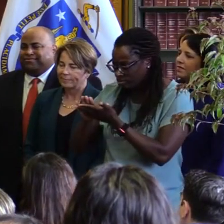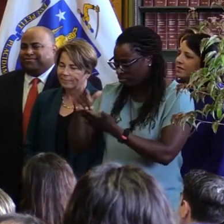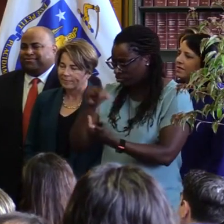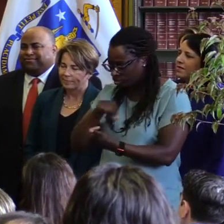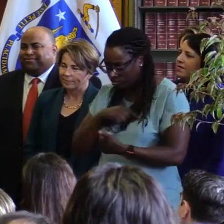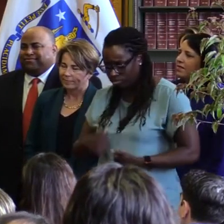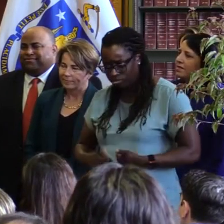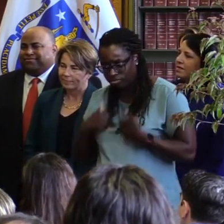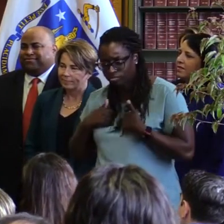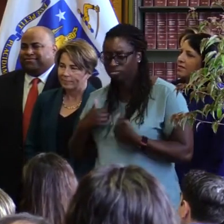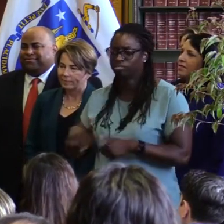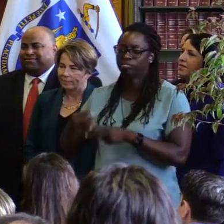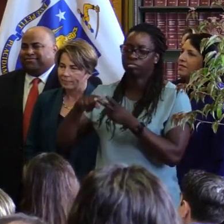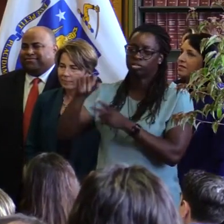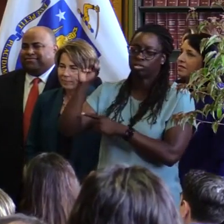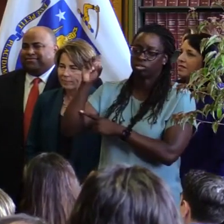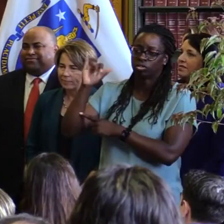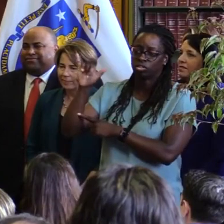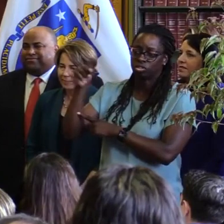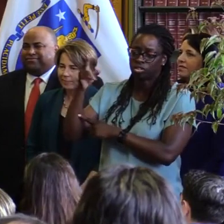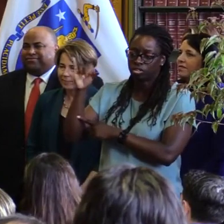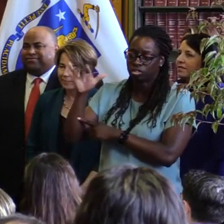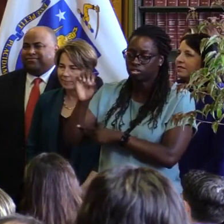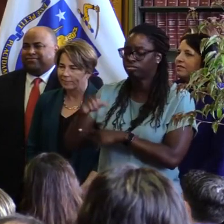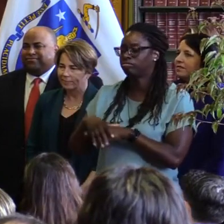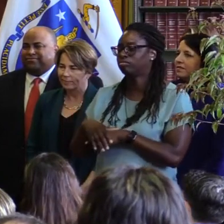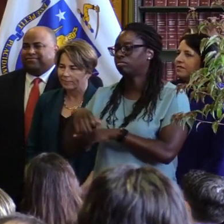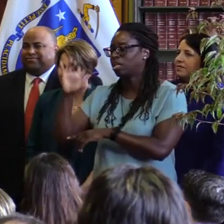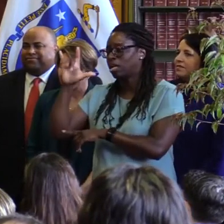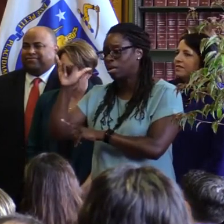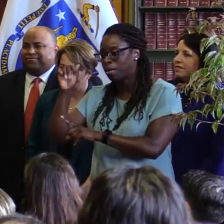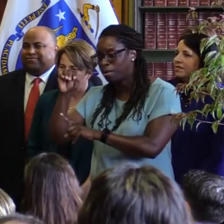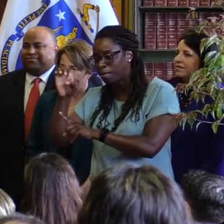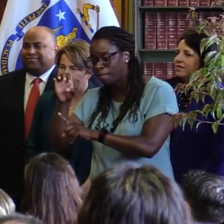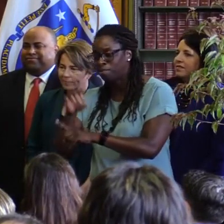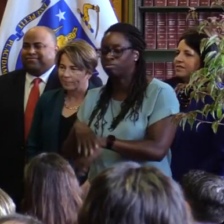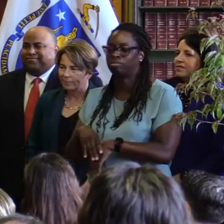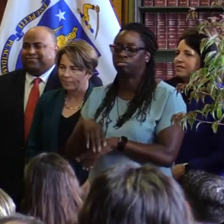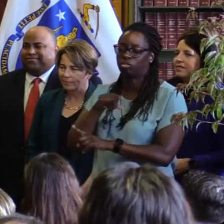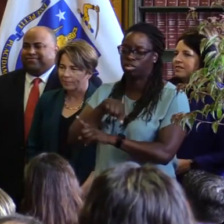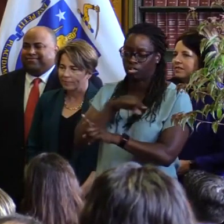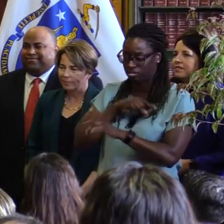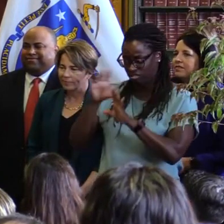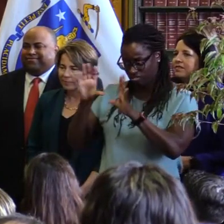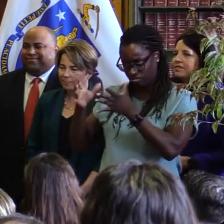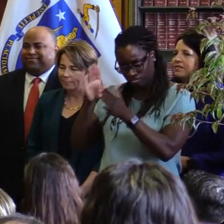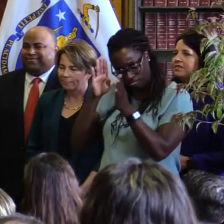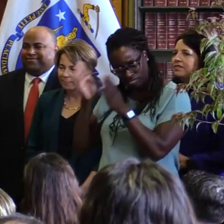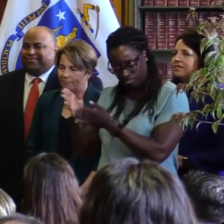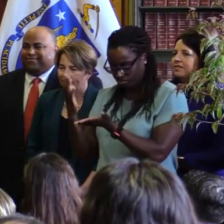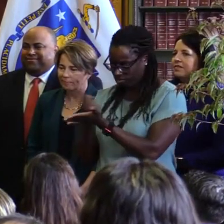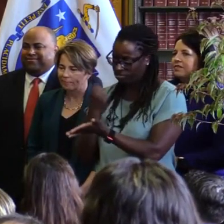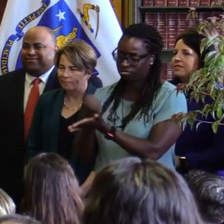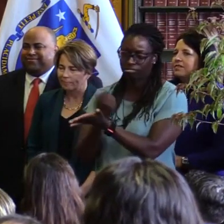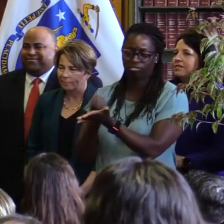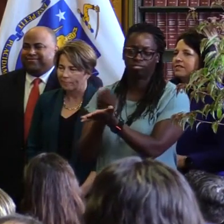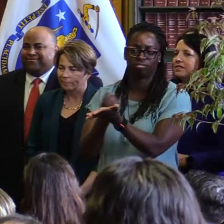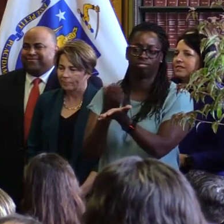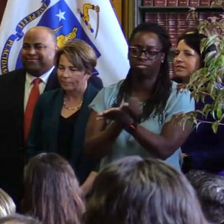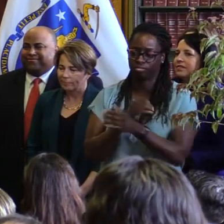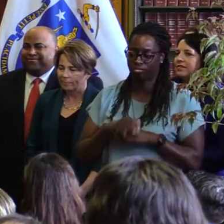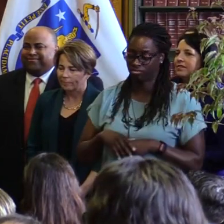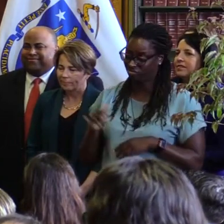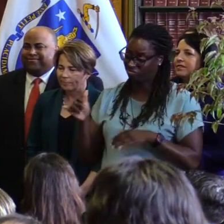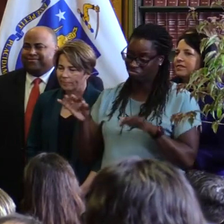in the State House, in this administration, understand the importance of seizing the opportunity in front of us to accelerate